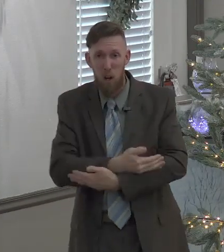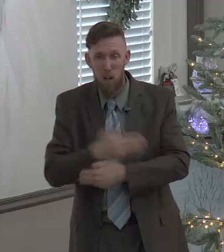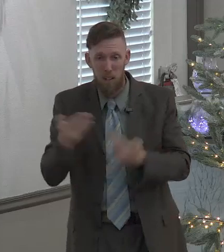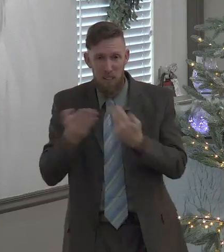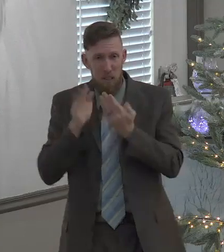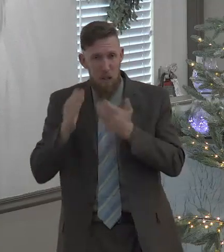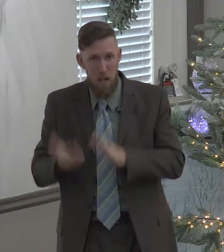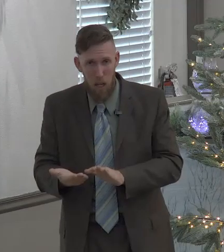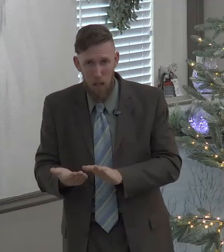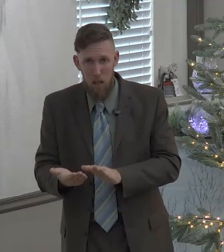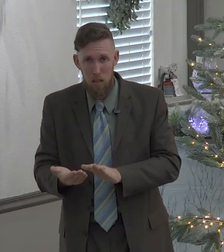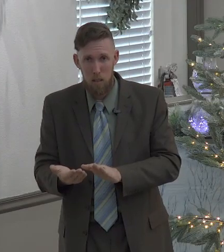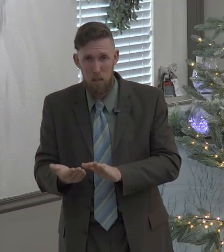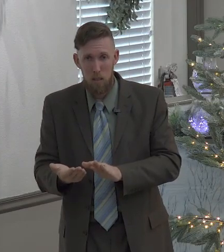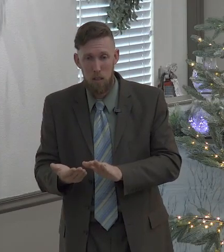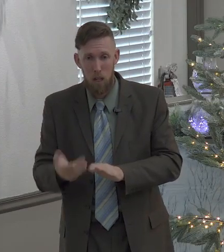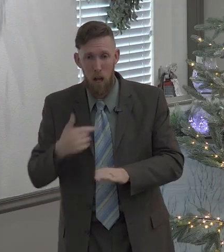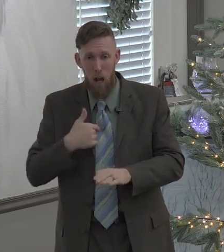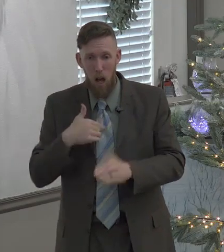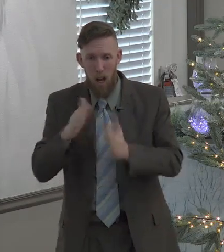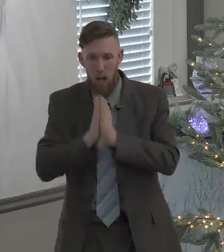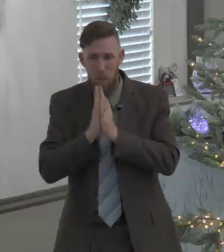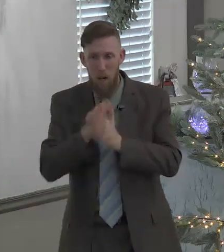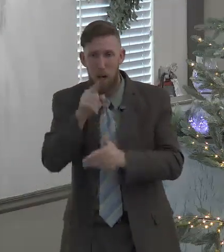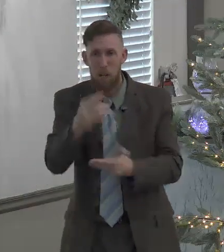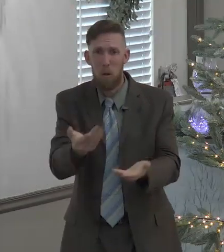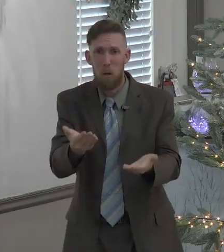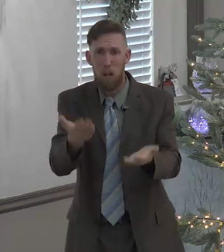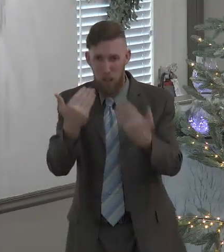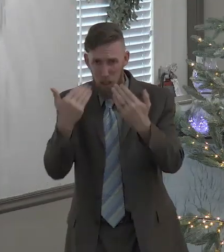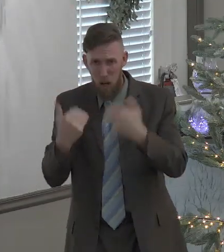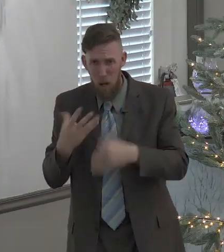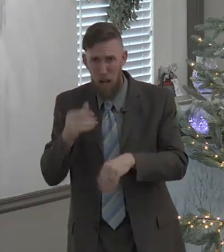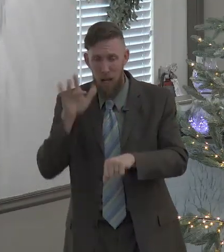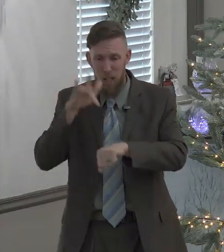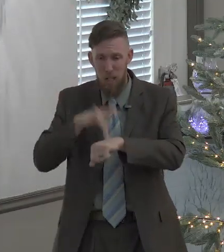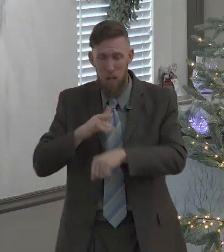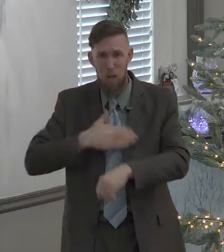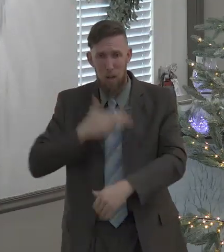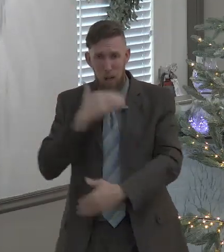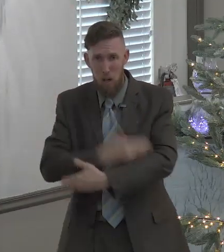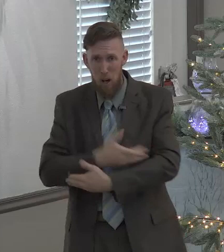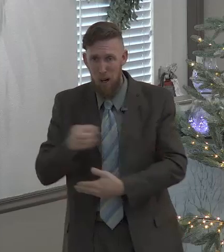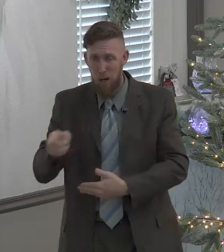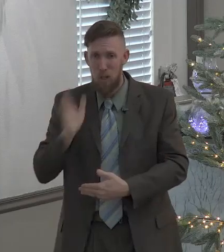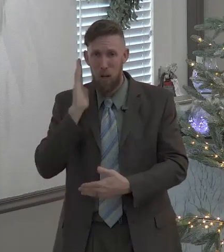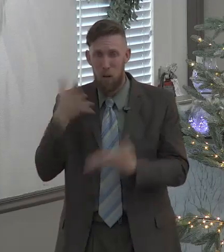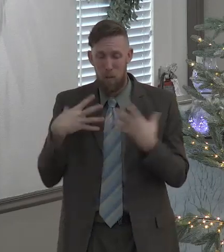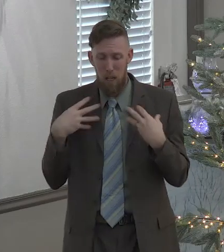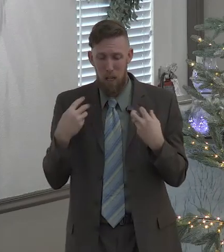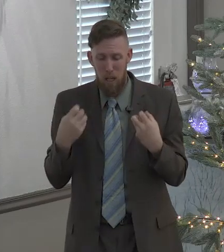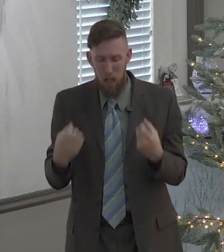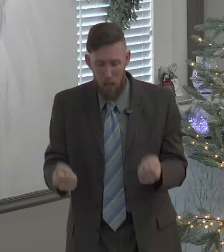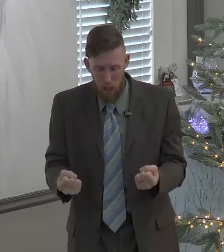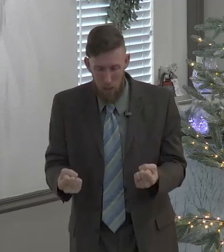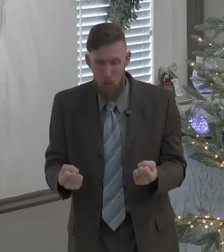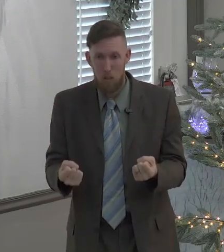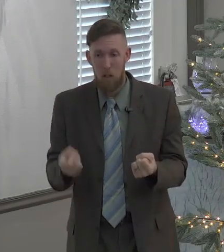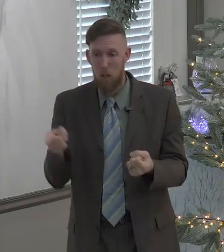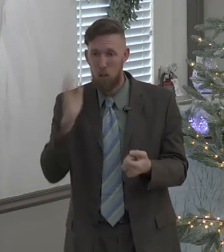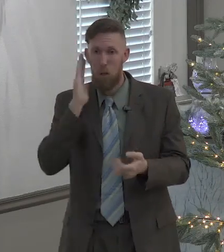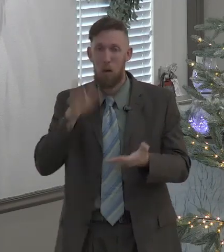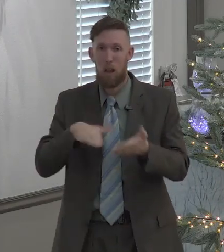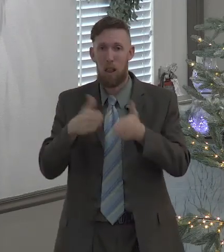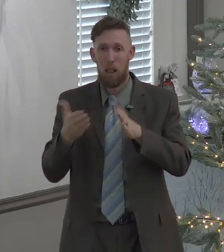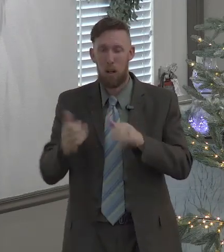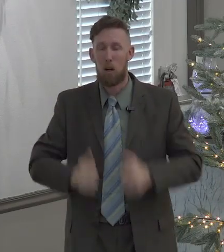and besought him greatly, saying, my little daughter lieth at the point of death. I pray thee, come and lay thy hands on